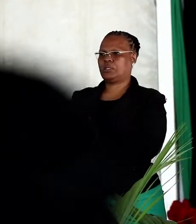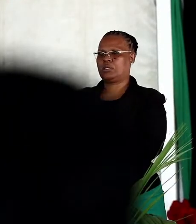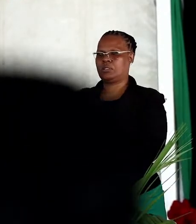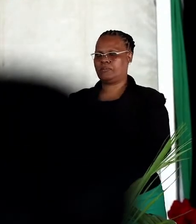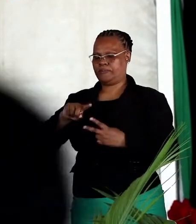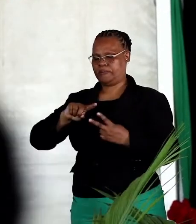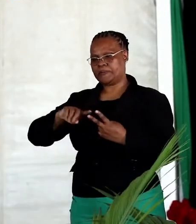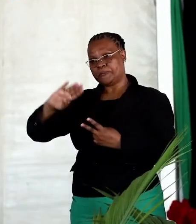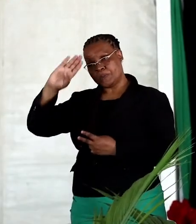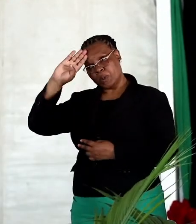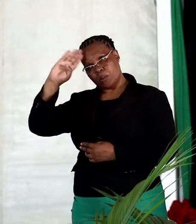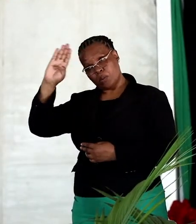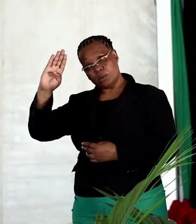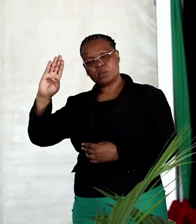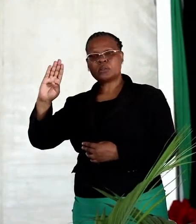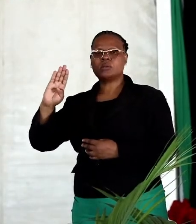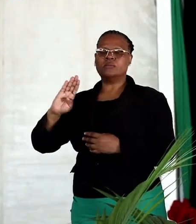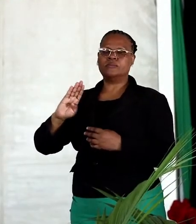ndibulise